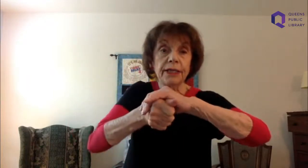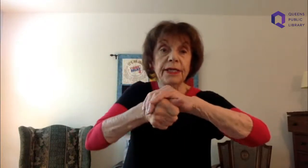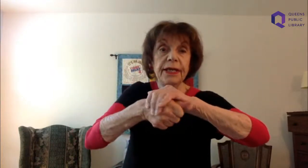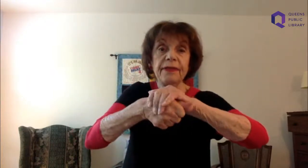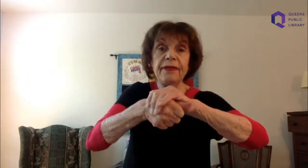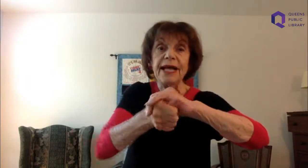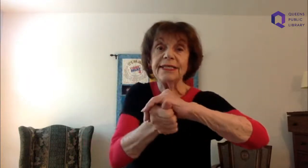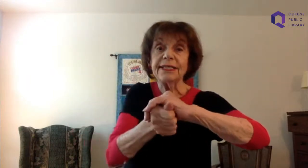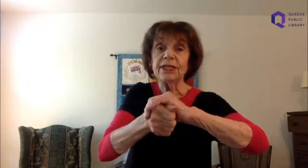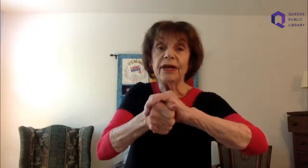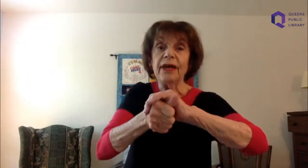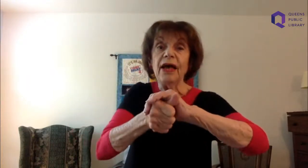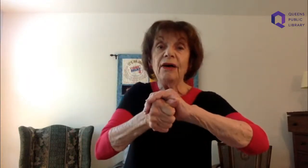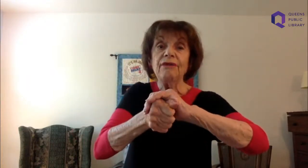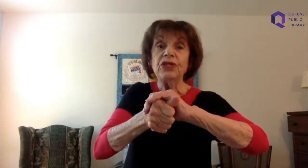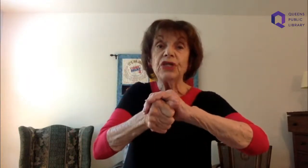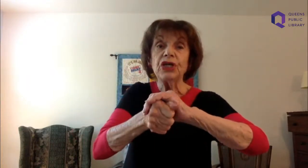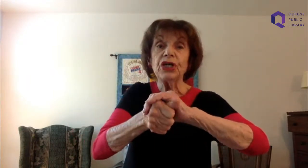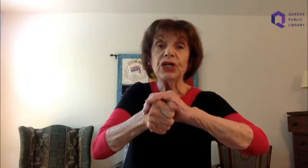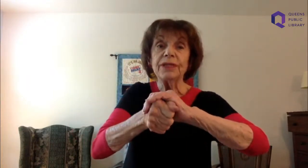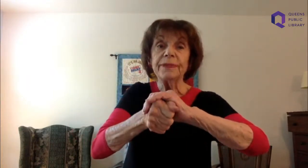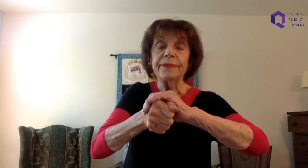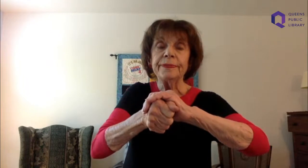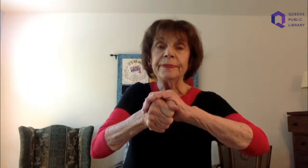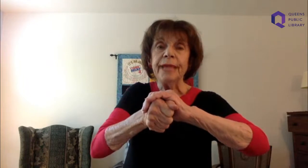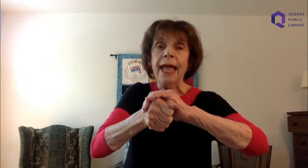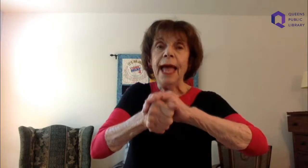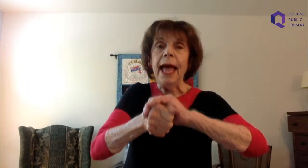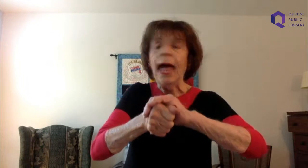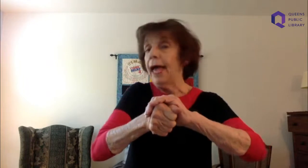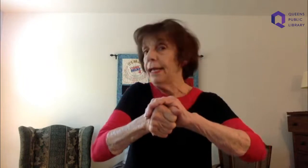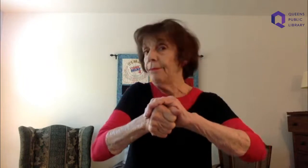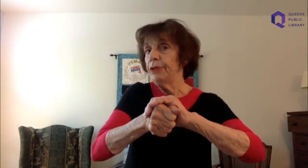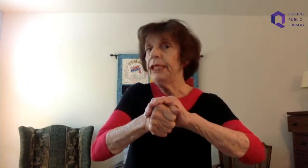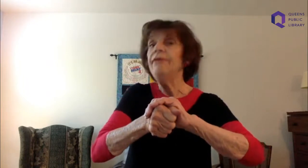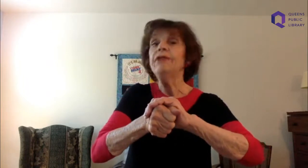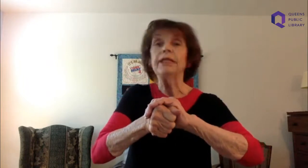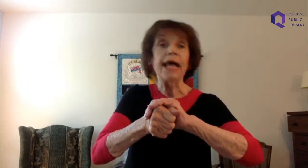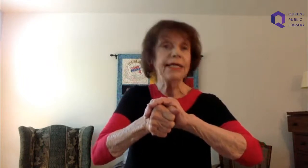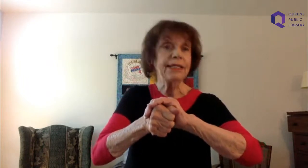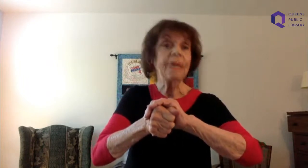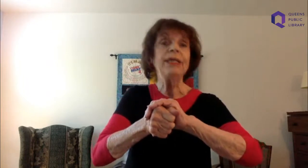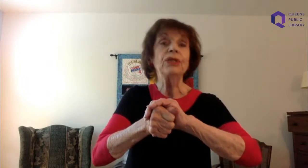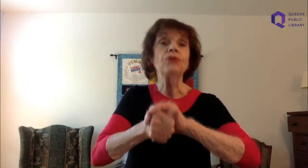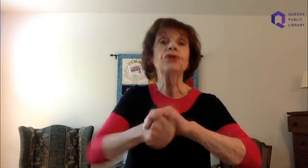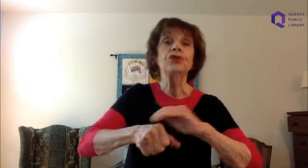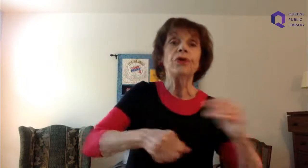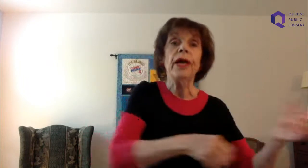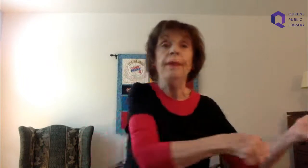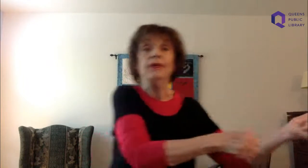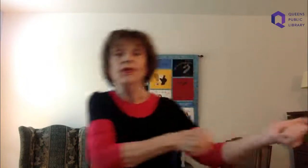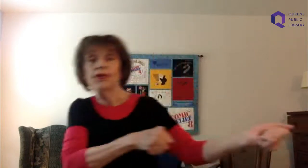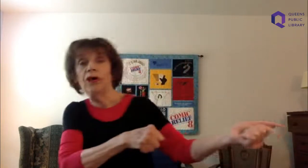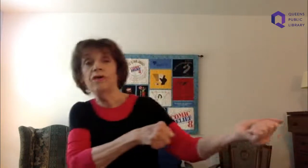underneath, and that's the sign, the turtle. And I believe the last time I told you the story about the tug of